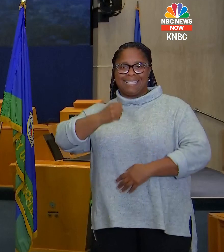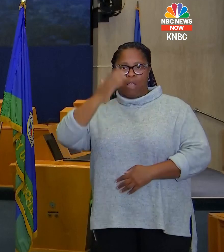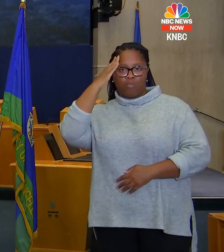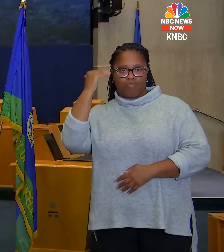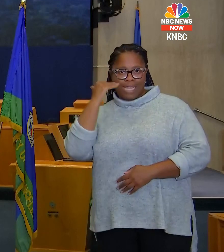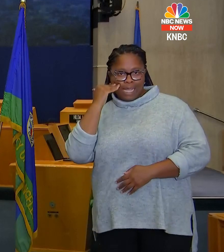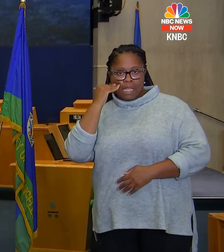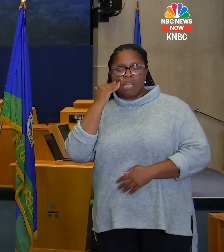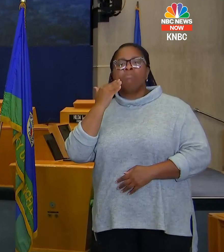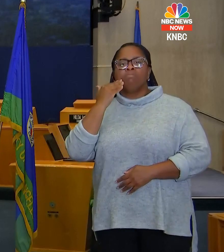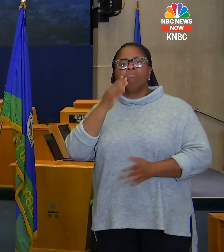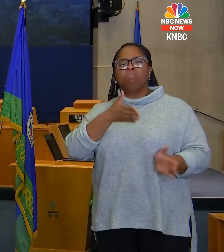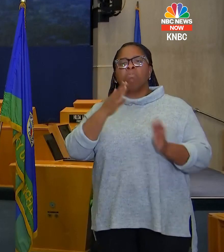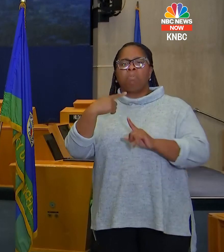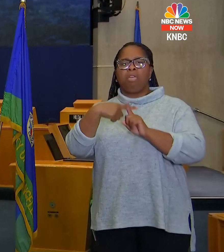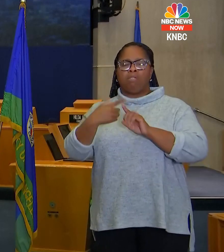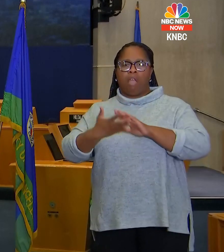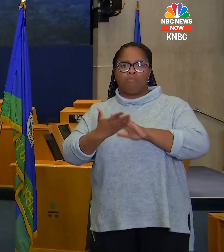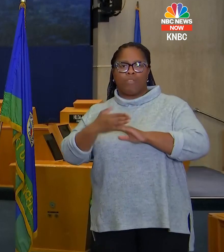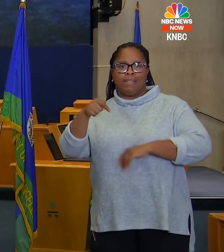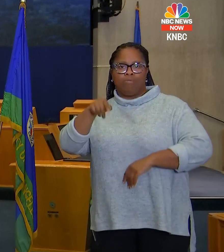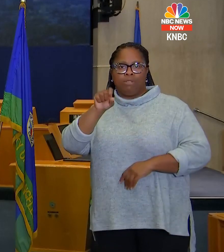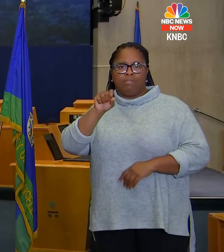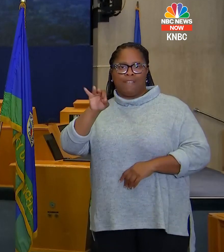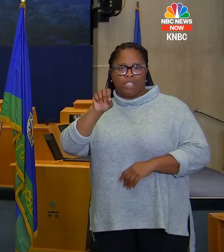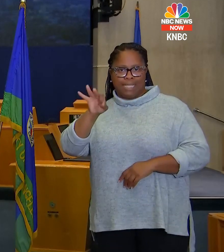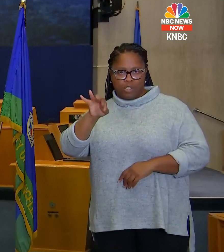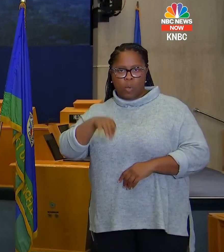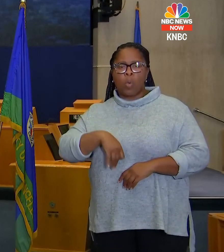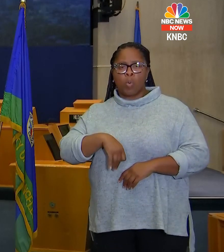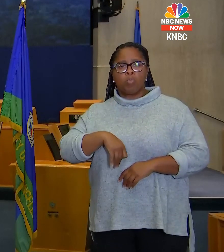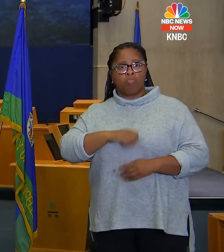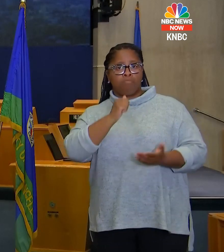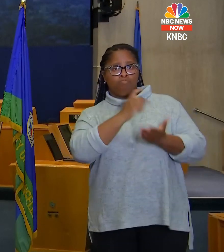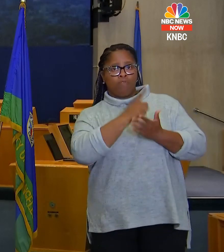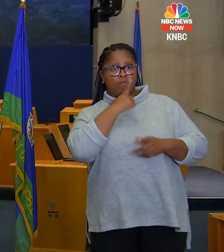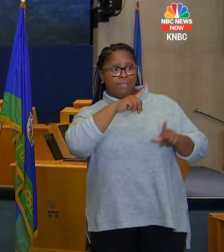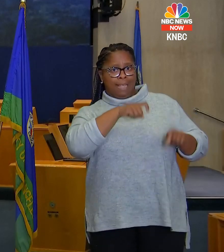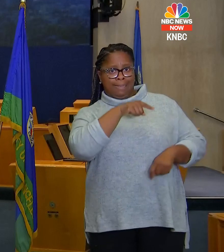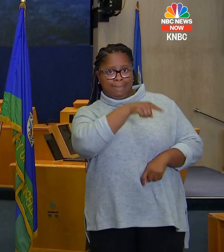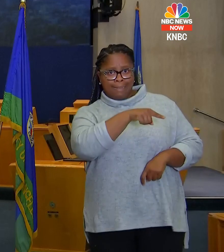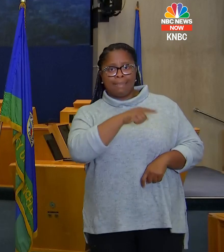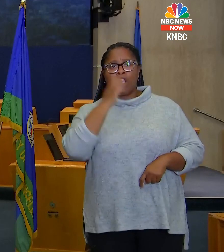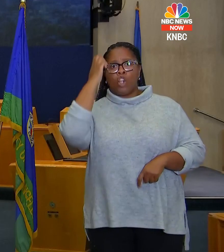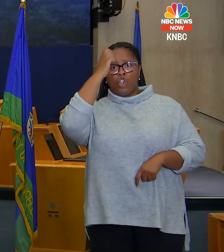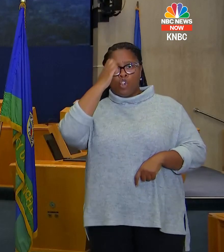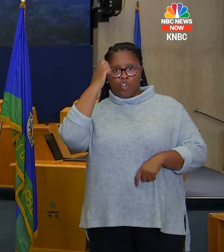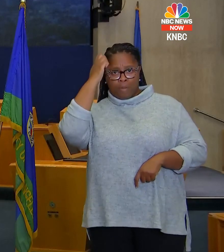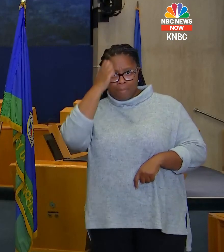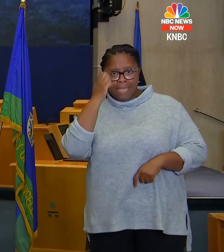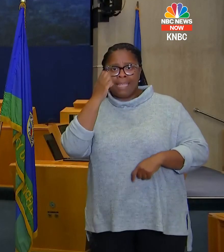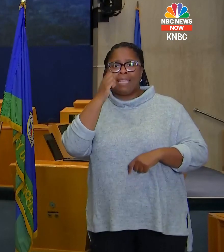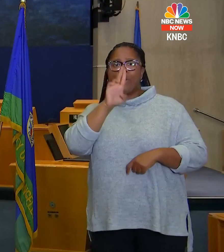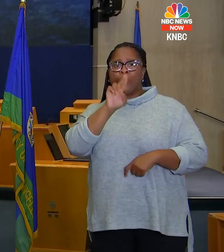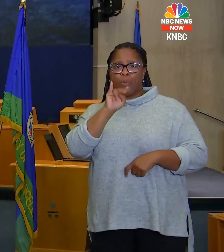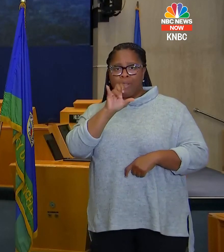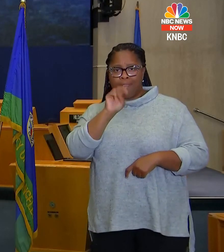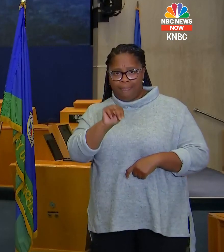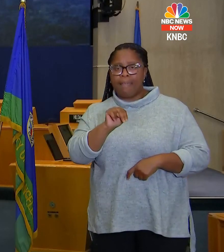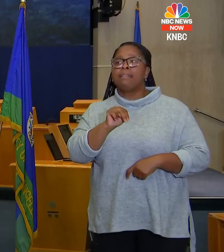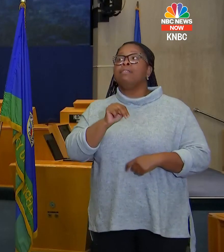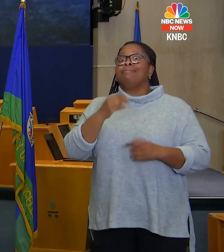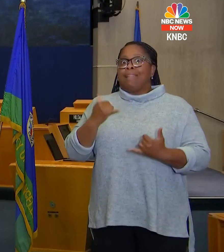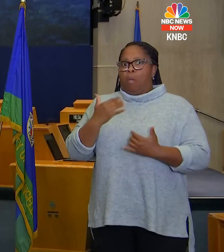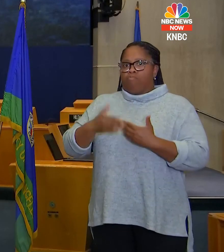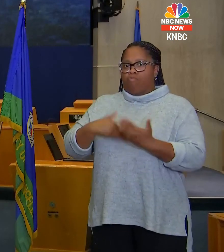U.S. operations in San Francisco. They are approved for testing in South Korea and the European Union and are in process for U.S.